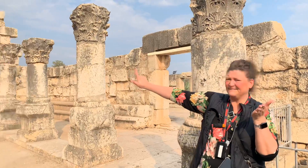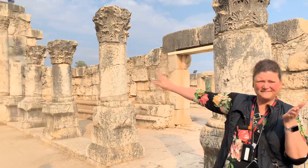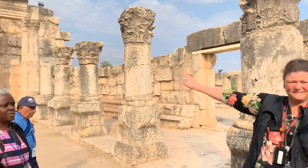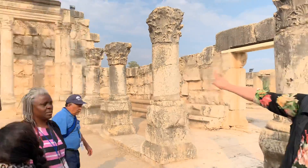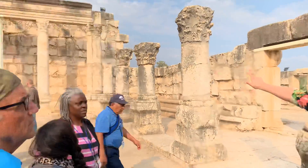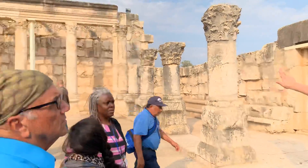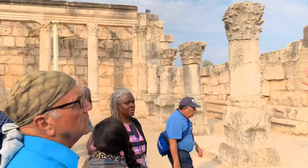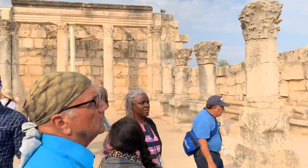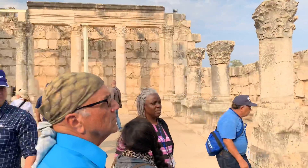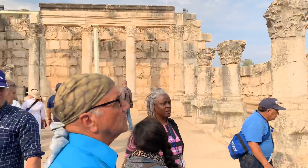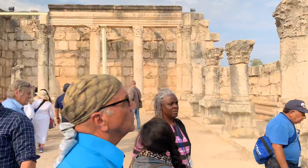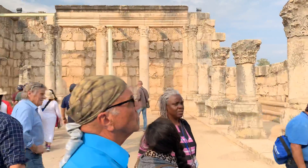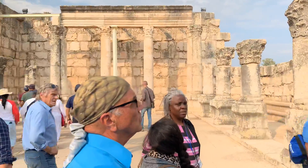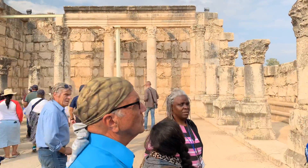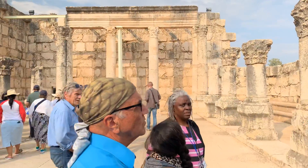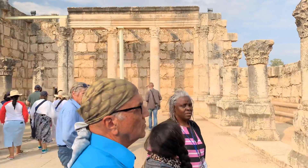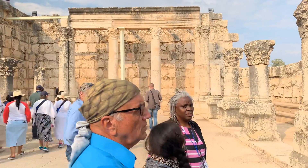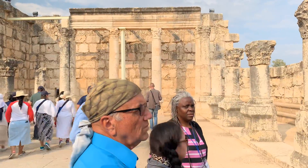Okay, now